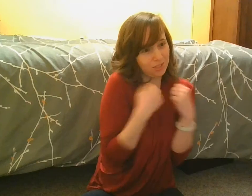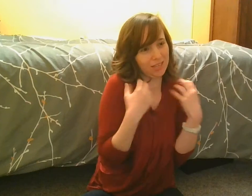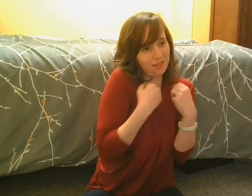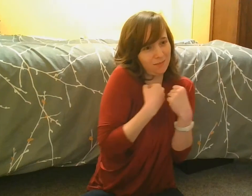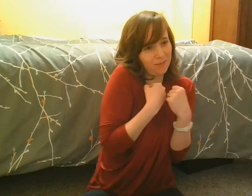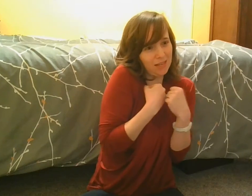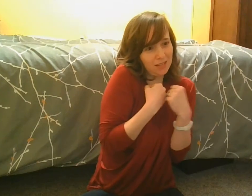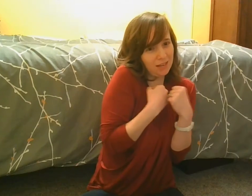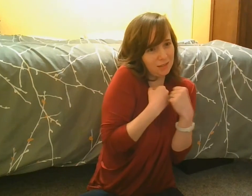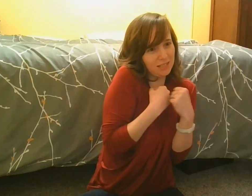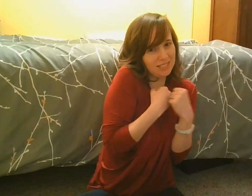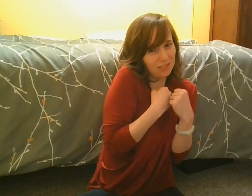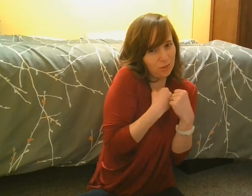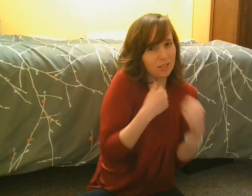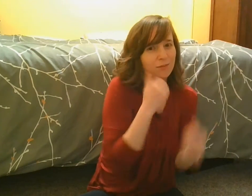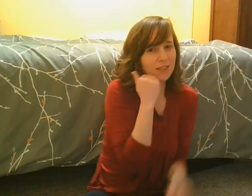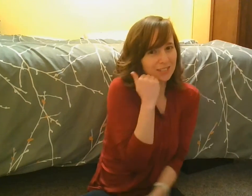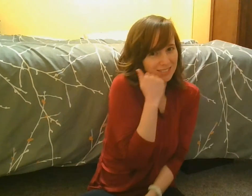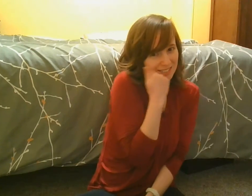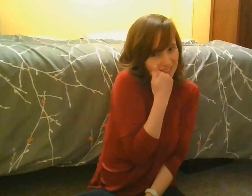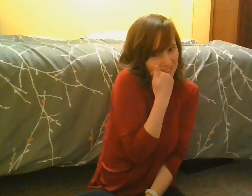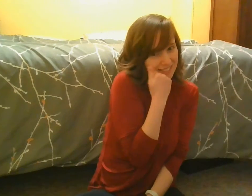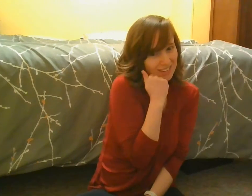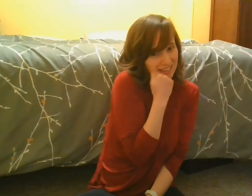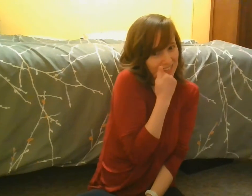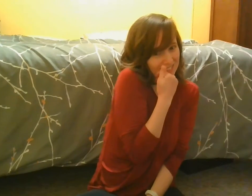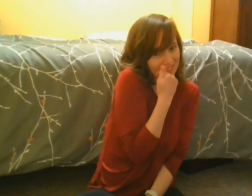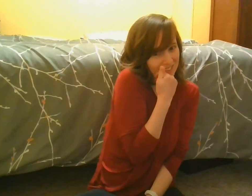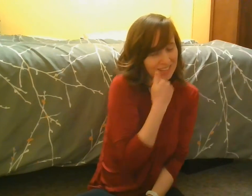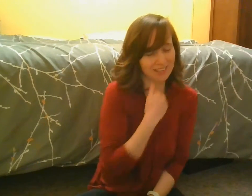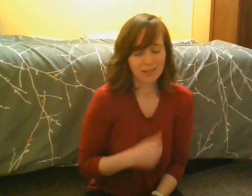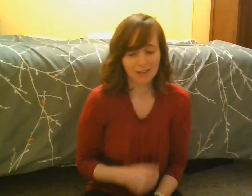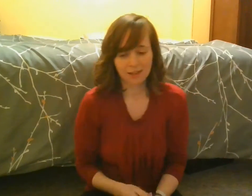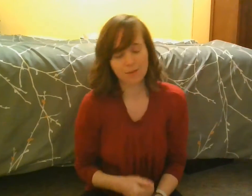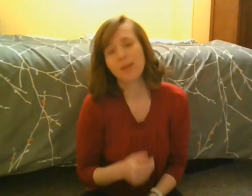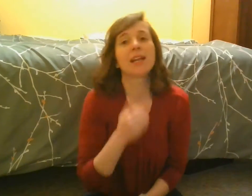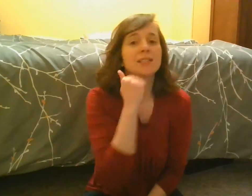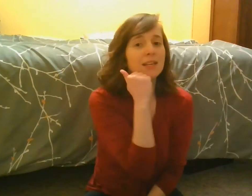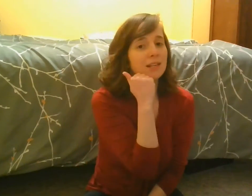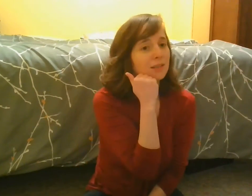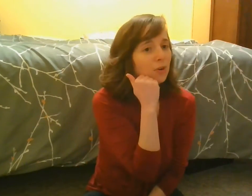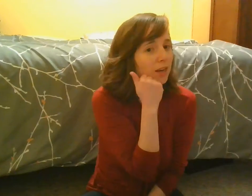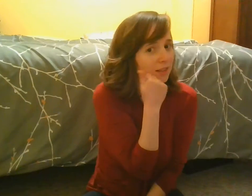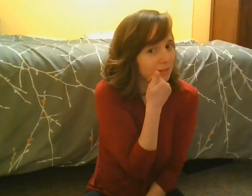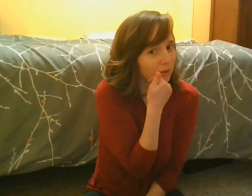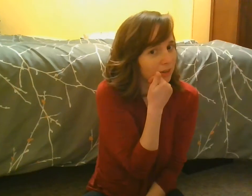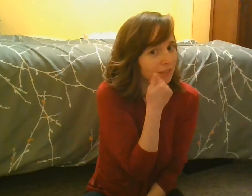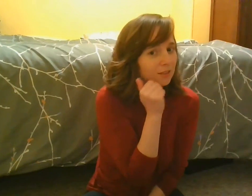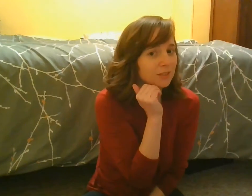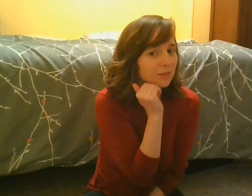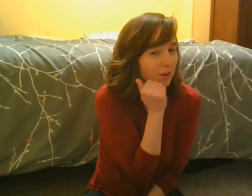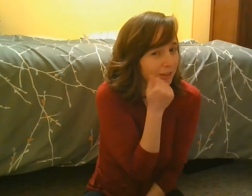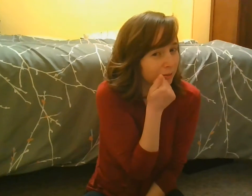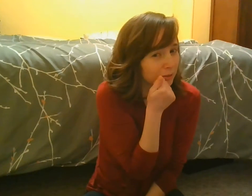like kind of conceal yourself in, just shy. And it's very little. It's a very little